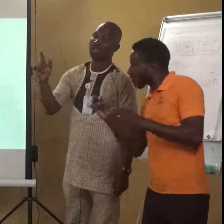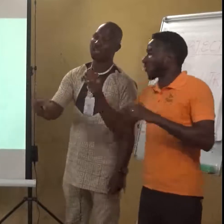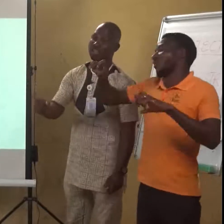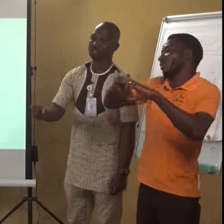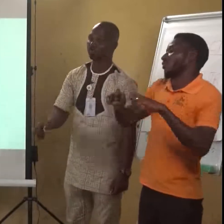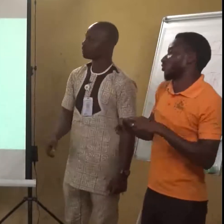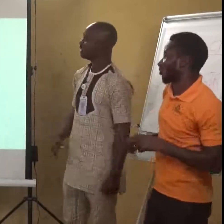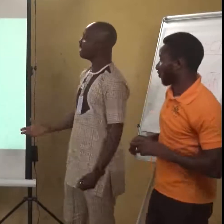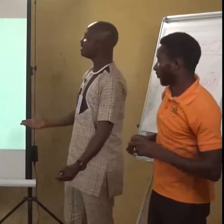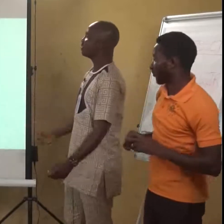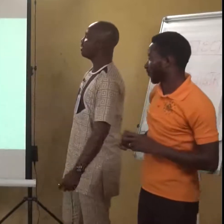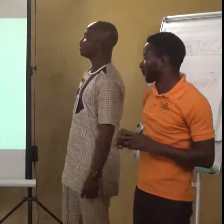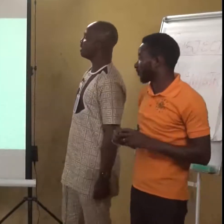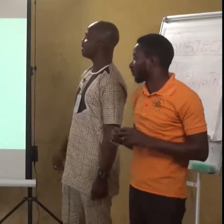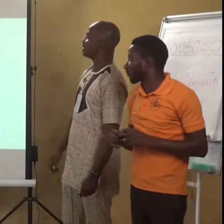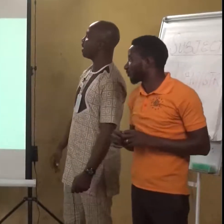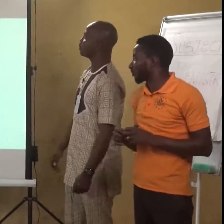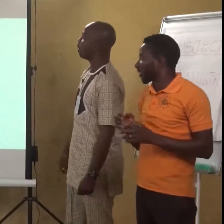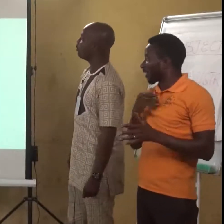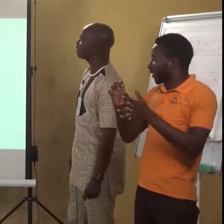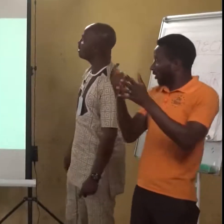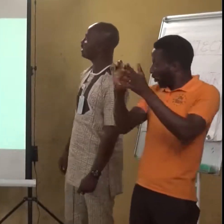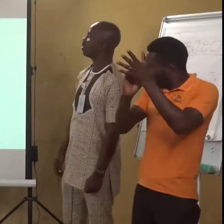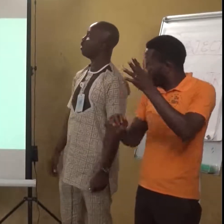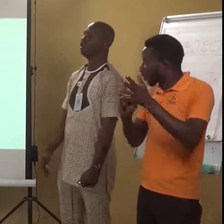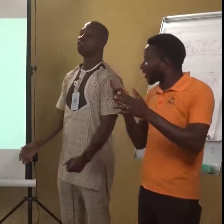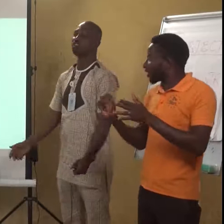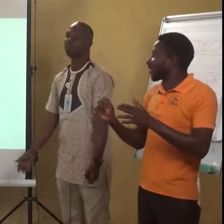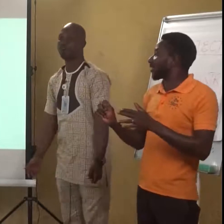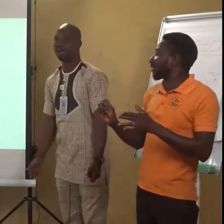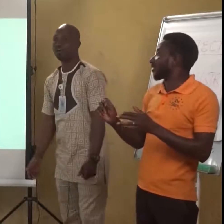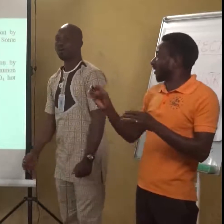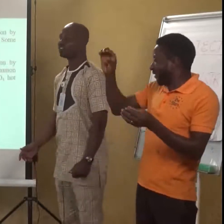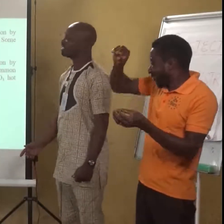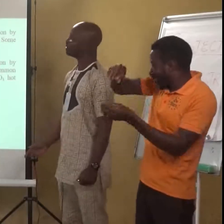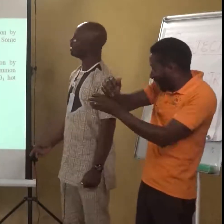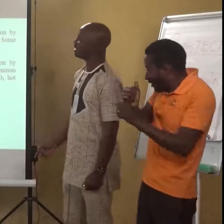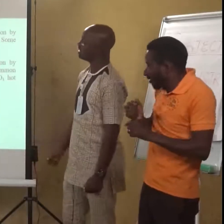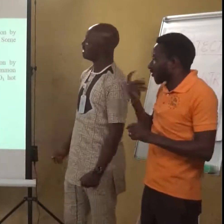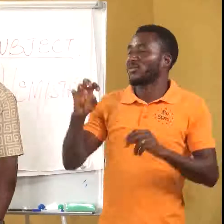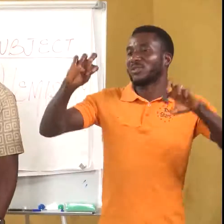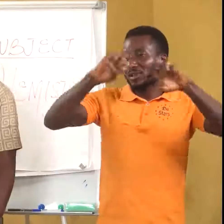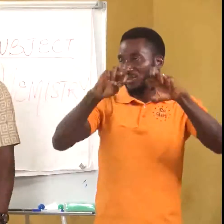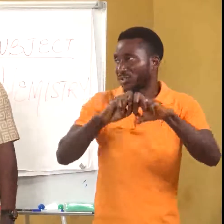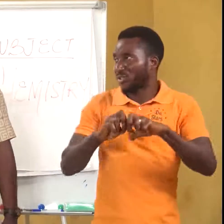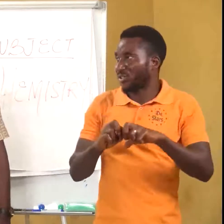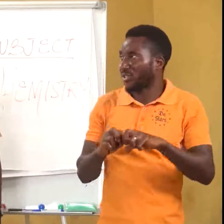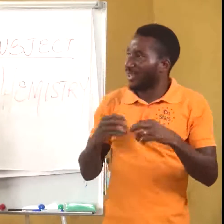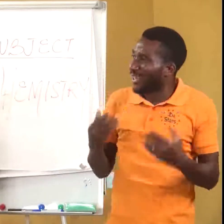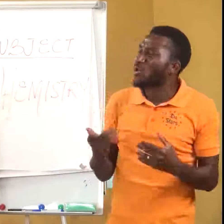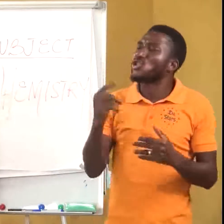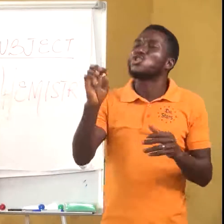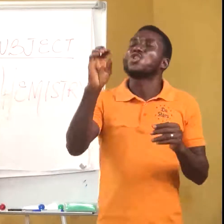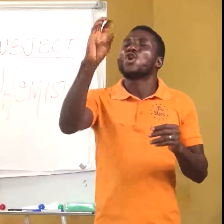of electron. The last definition is in terms of oxidation number. Oxidation is the increase in oxidation